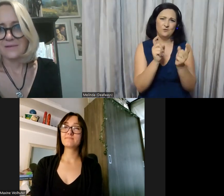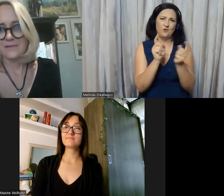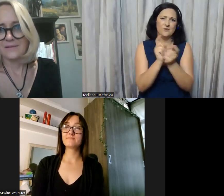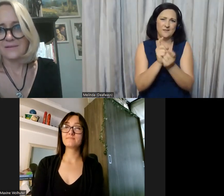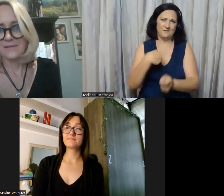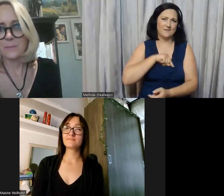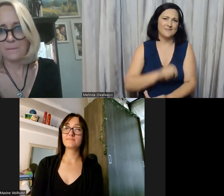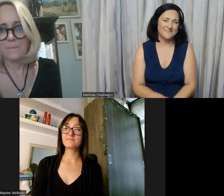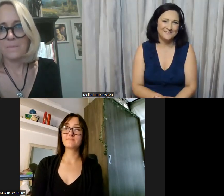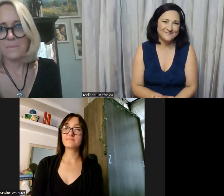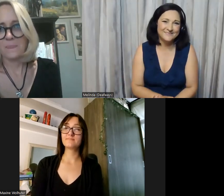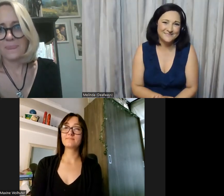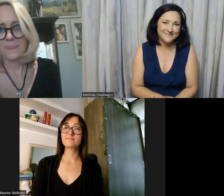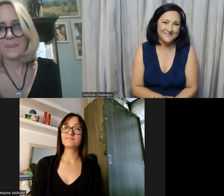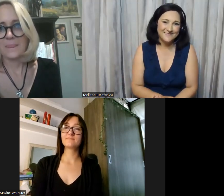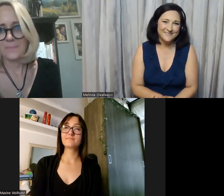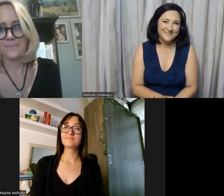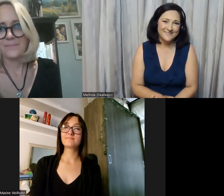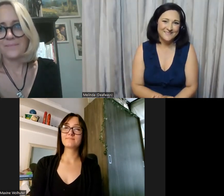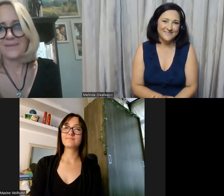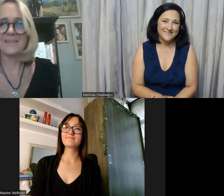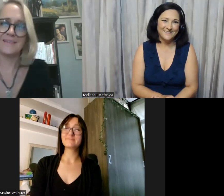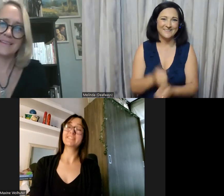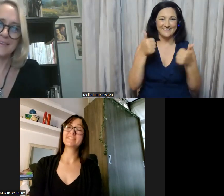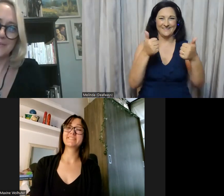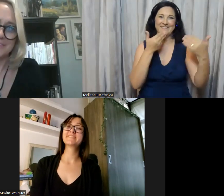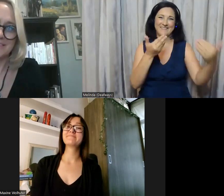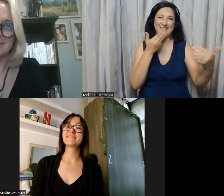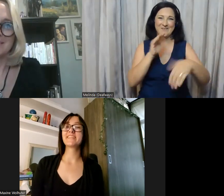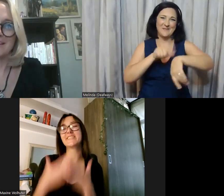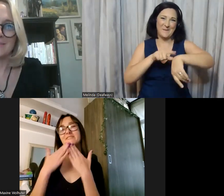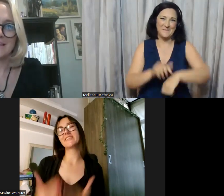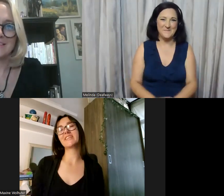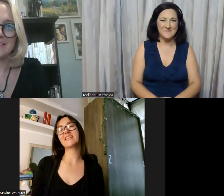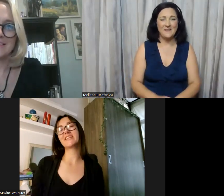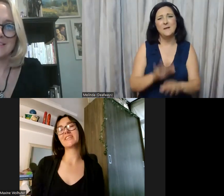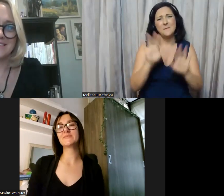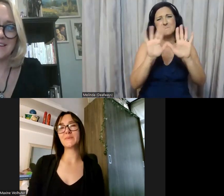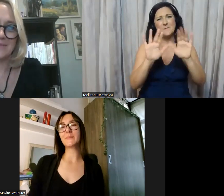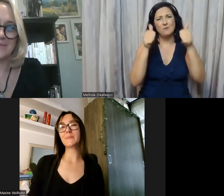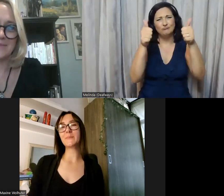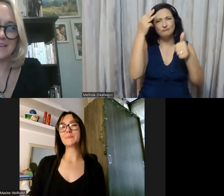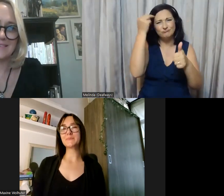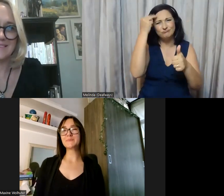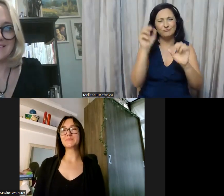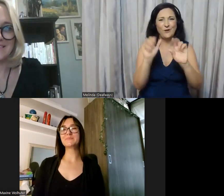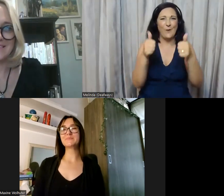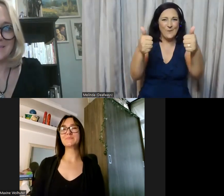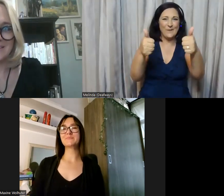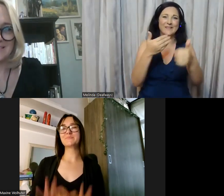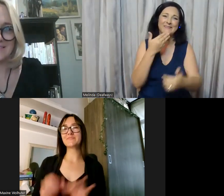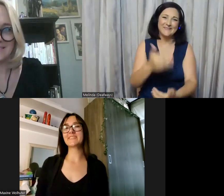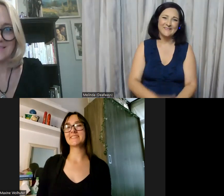you to contact us. Yeah, thank you for your time. Okay, Maxine, stay well. Dankie,